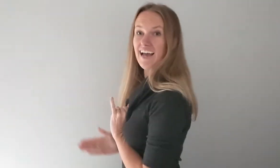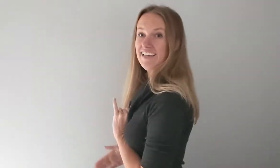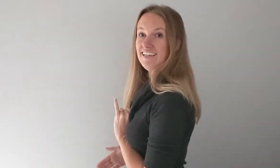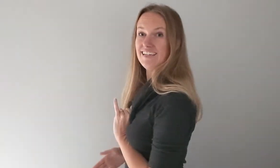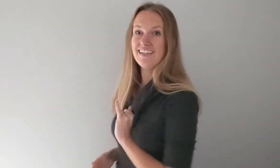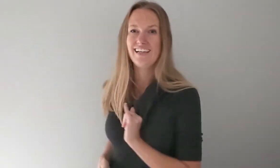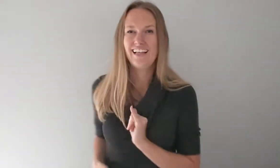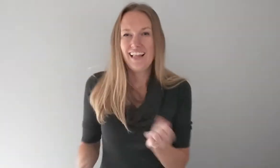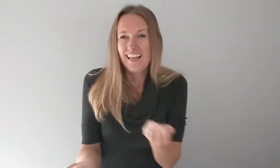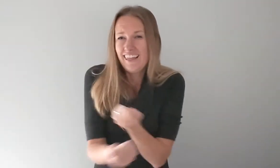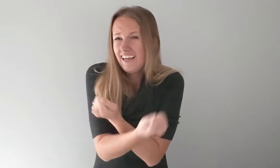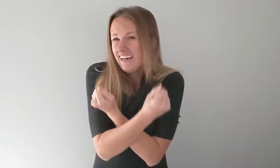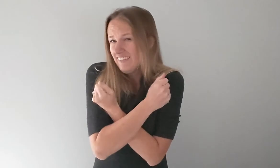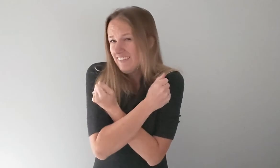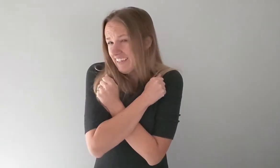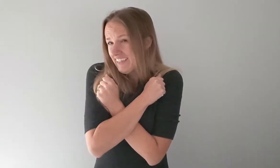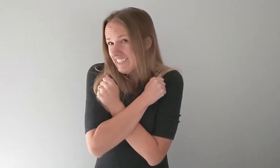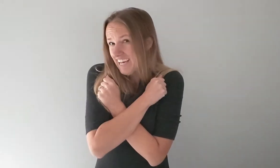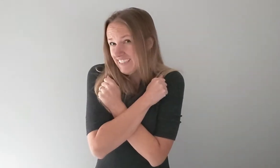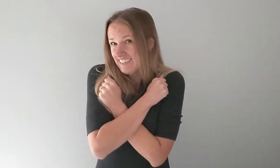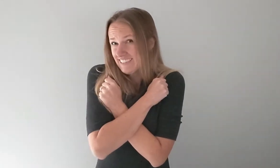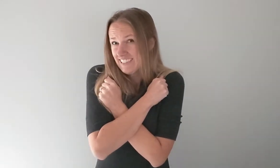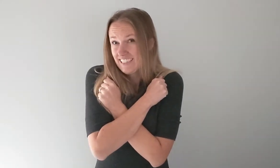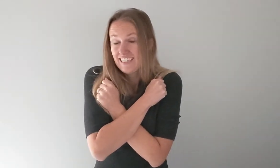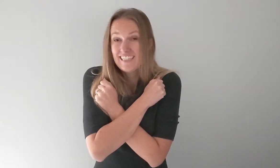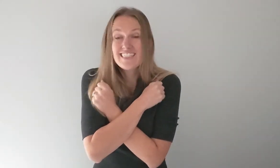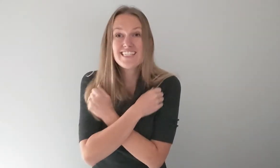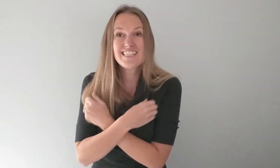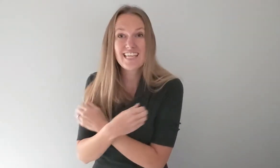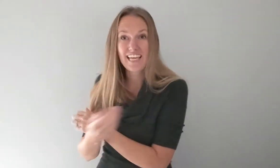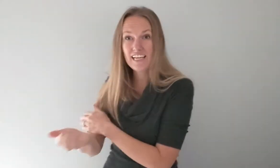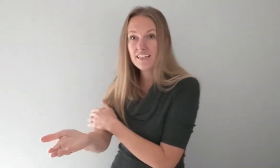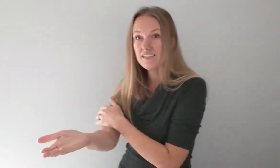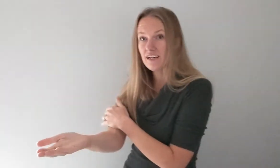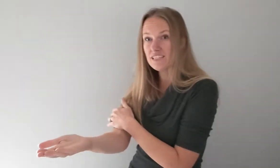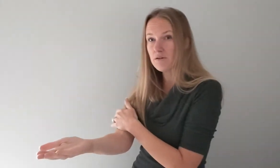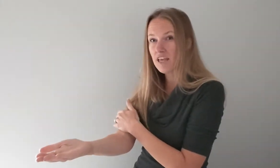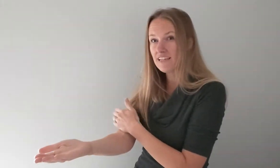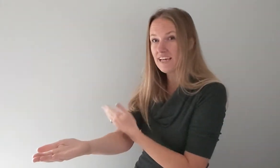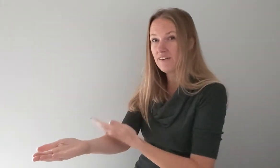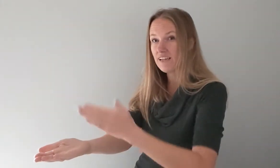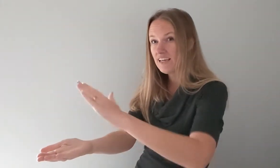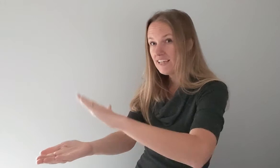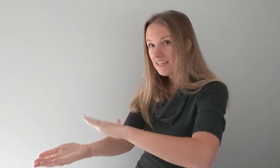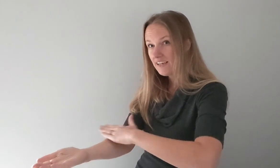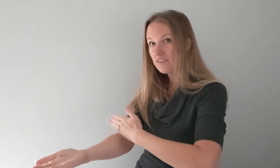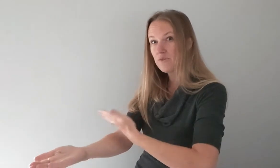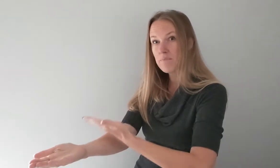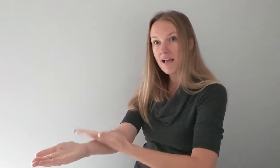I love hugging your chest to sing, non-dominant hand out, and you're doing a melody